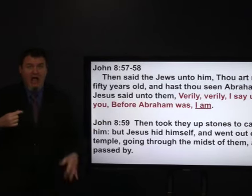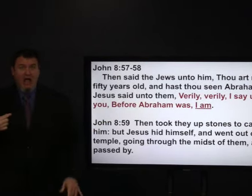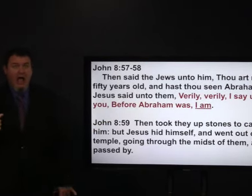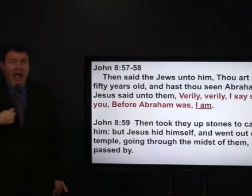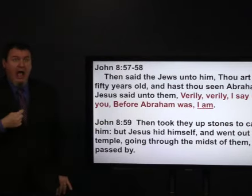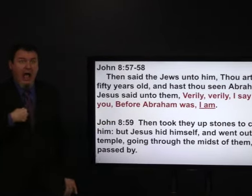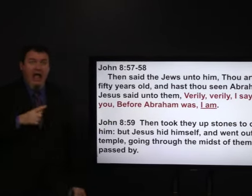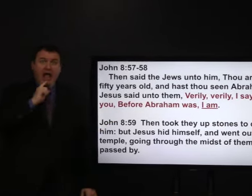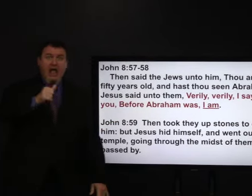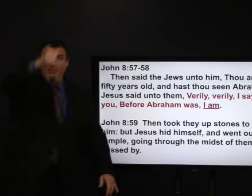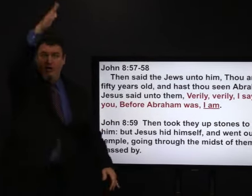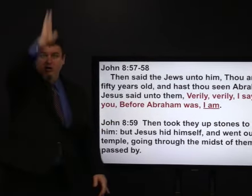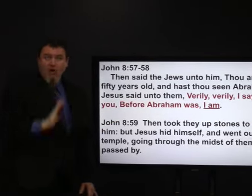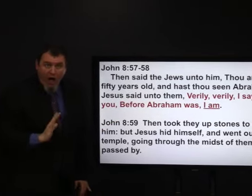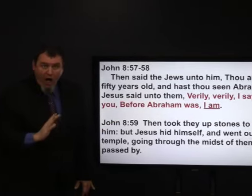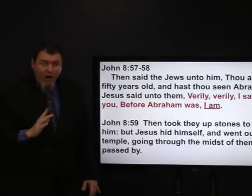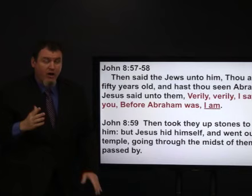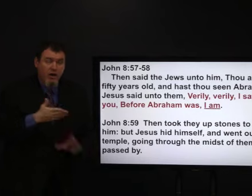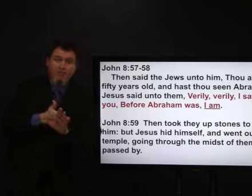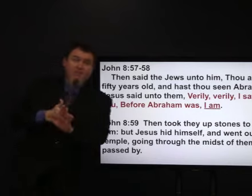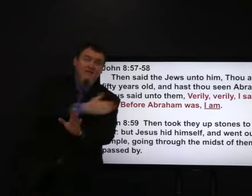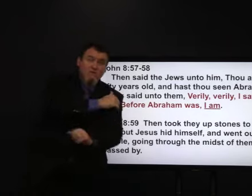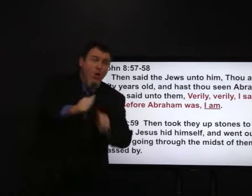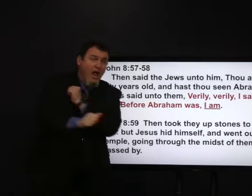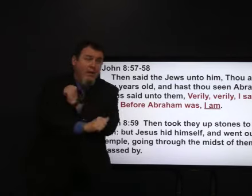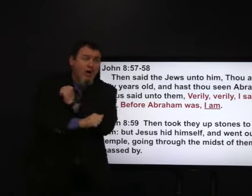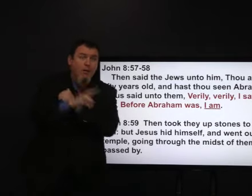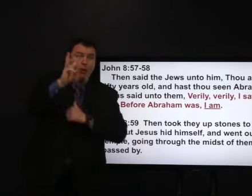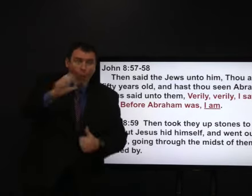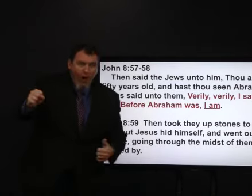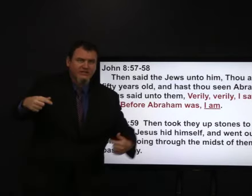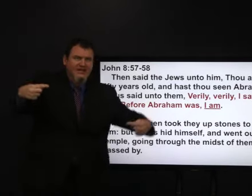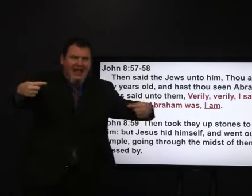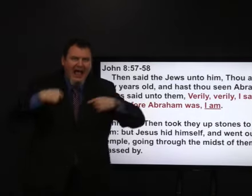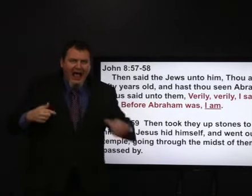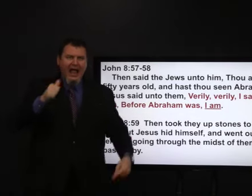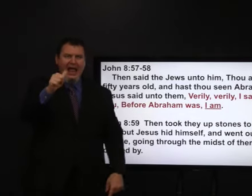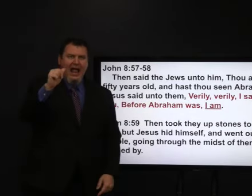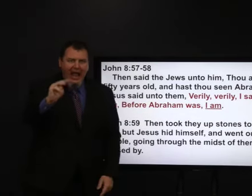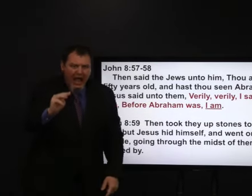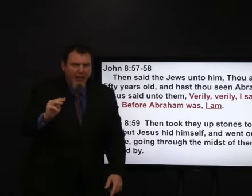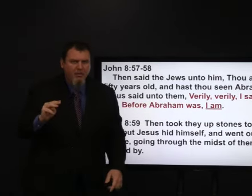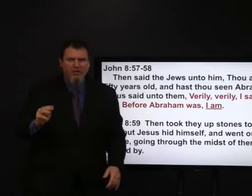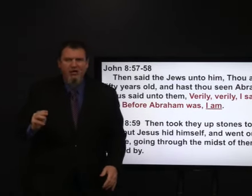If I said, "I am God, before Abraham was, I am,"